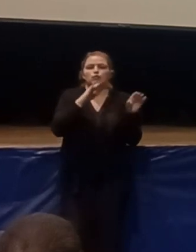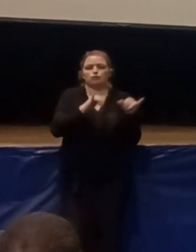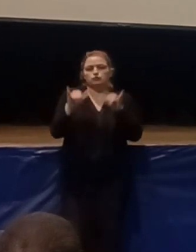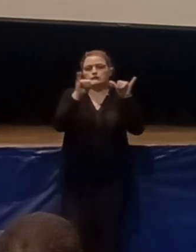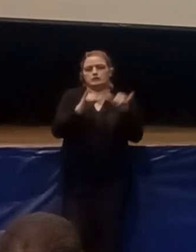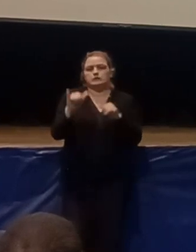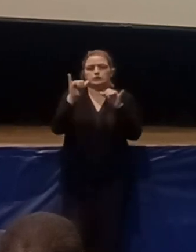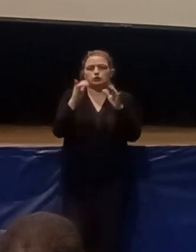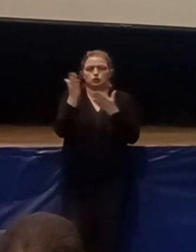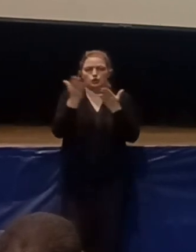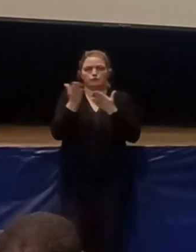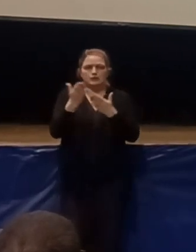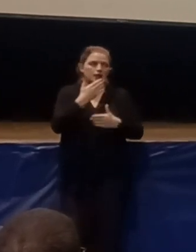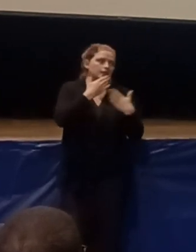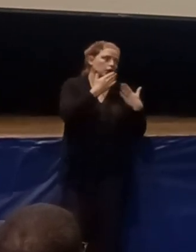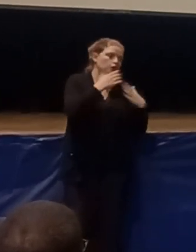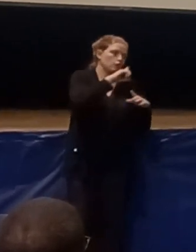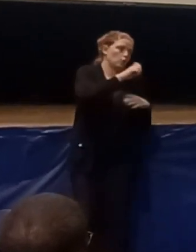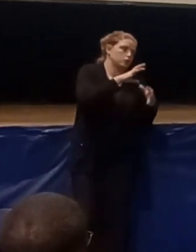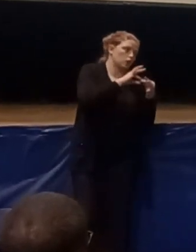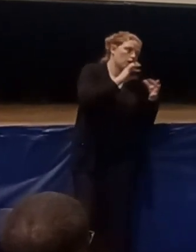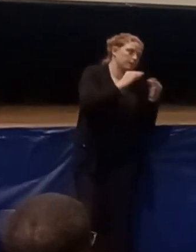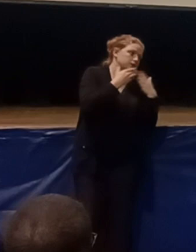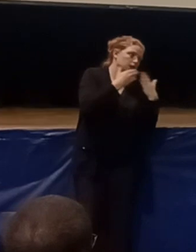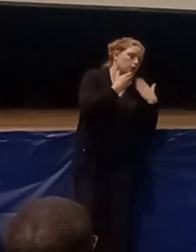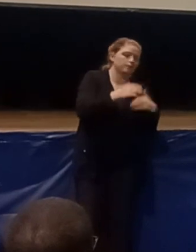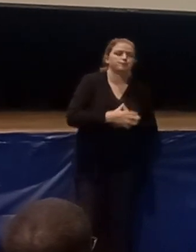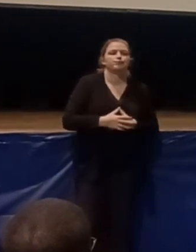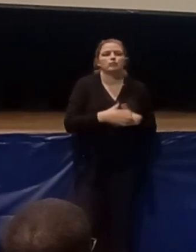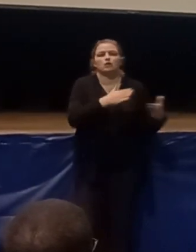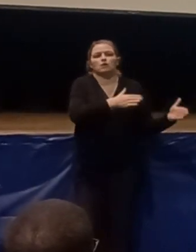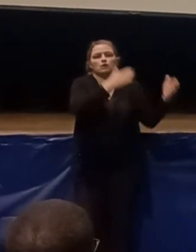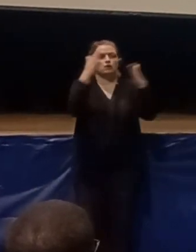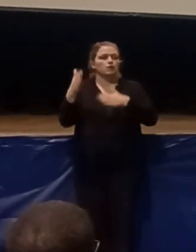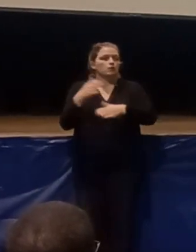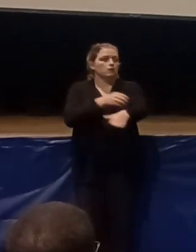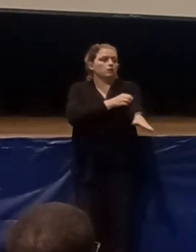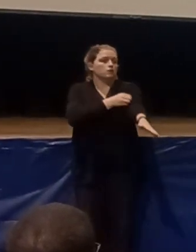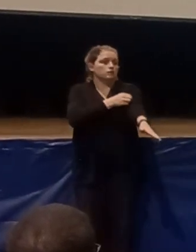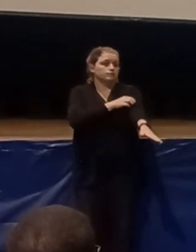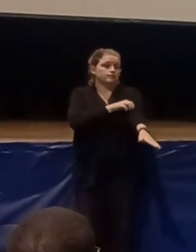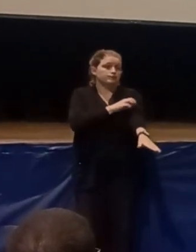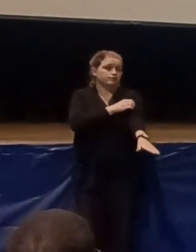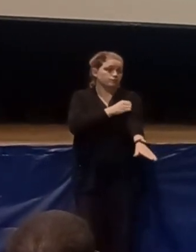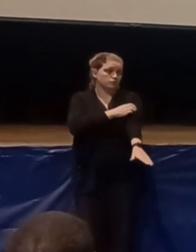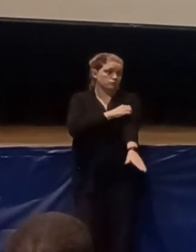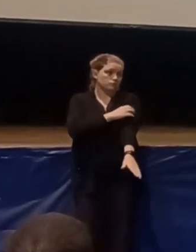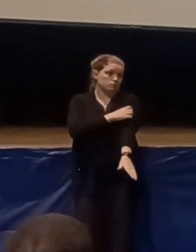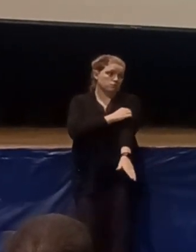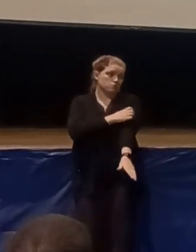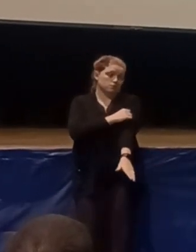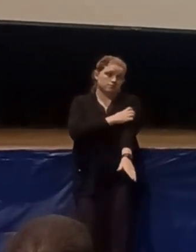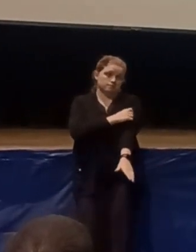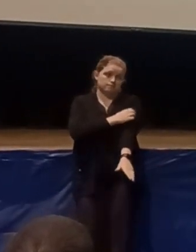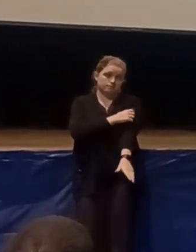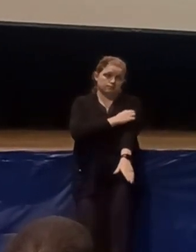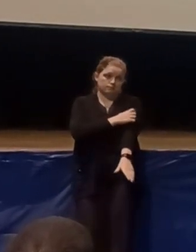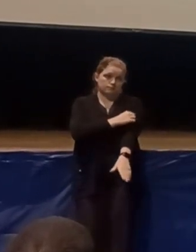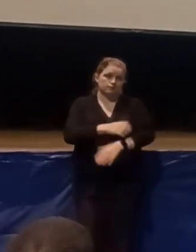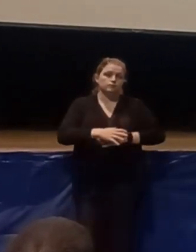well. Thank you for your question and your comments, Glenn. Sir. So we have you